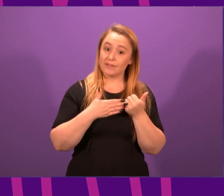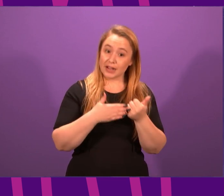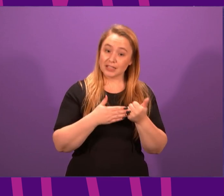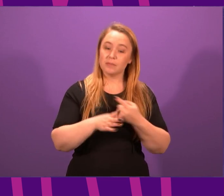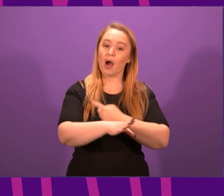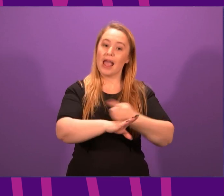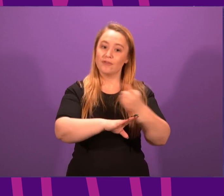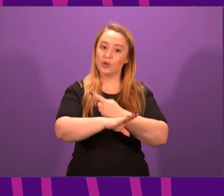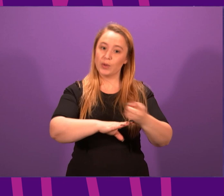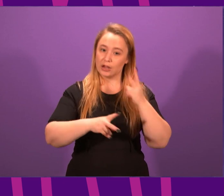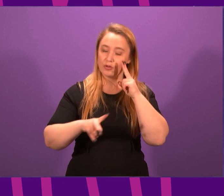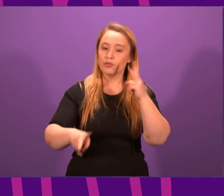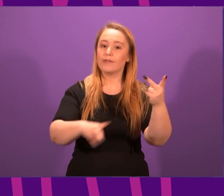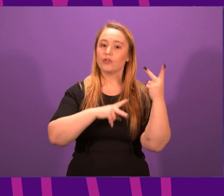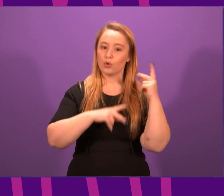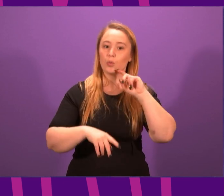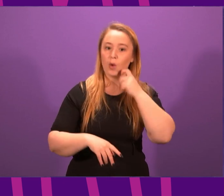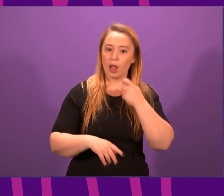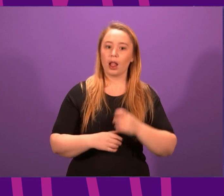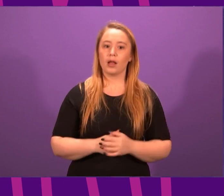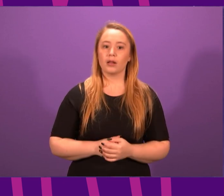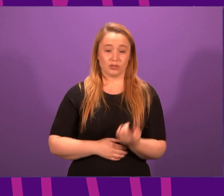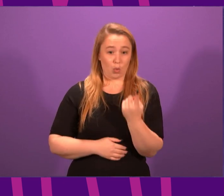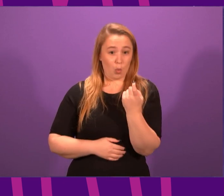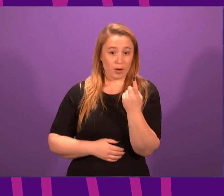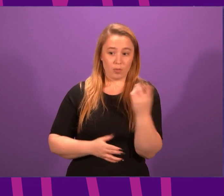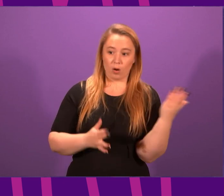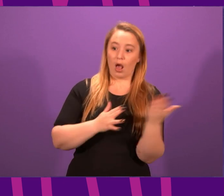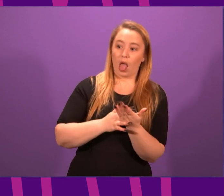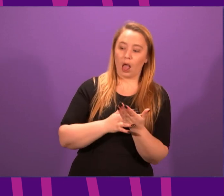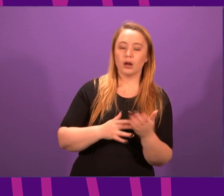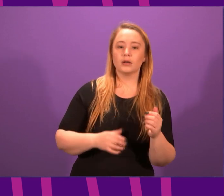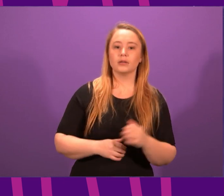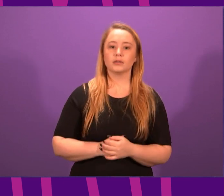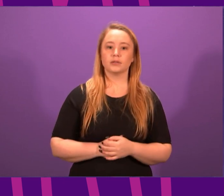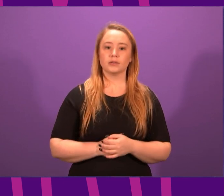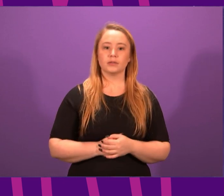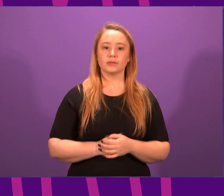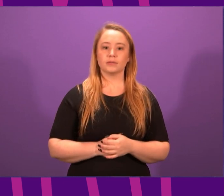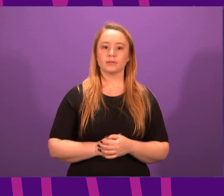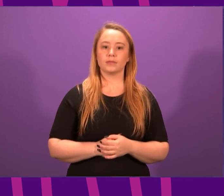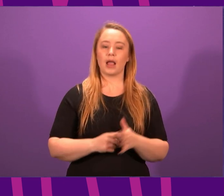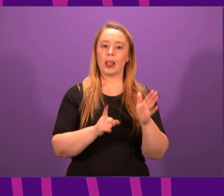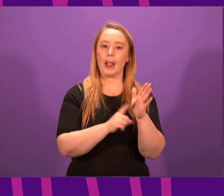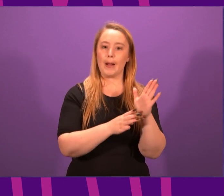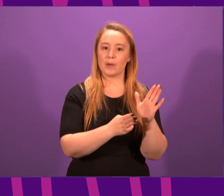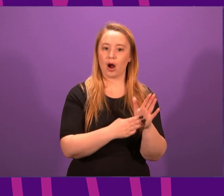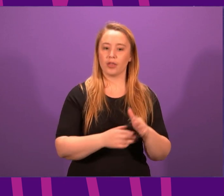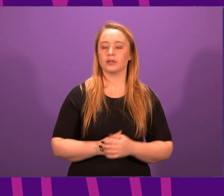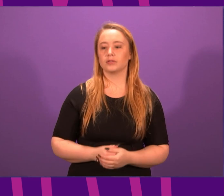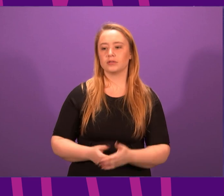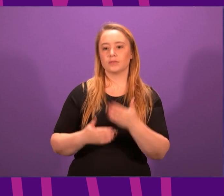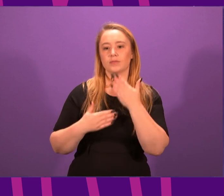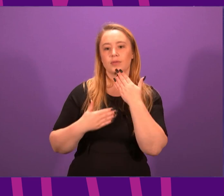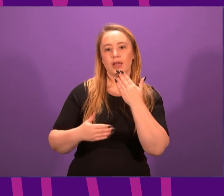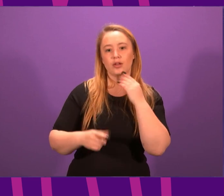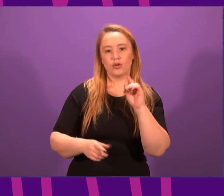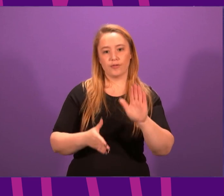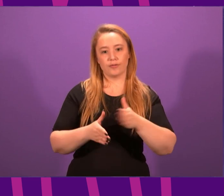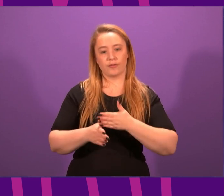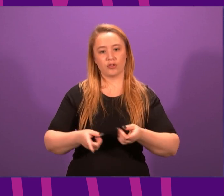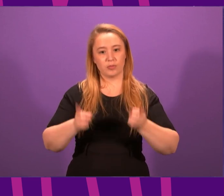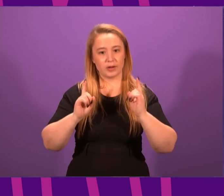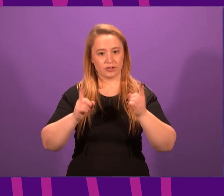weekly. Let me turn now. I'll take one more intervention, and then I will need to make some progress. Liam MacArthur. I'm very grateful to the First Minister for taking